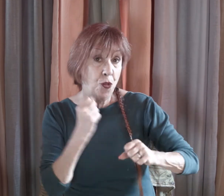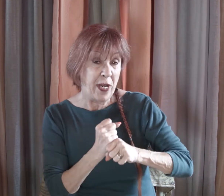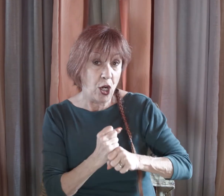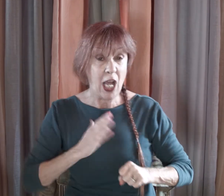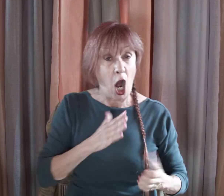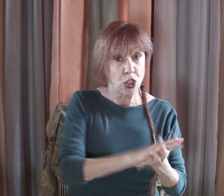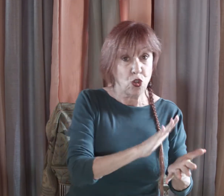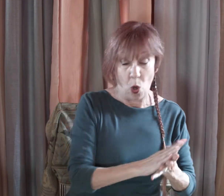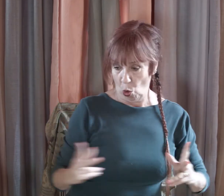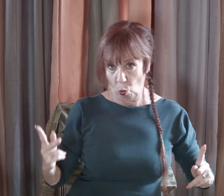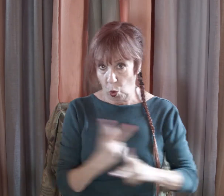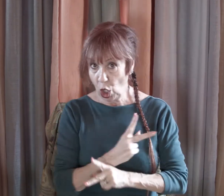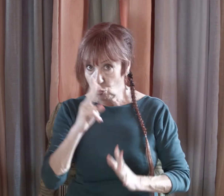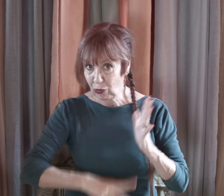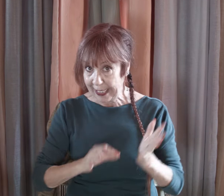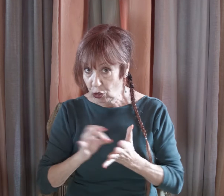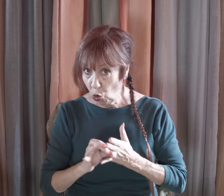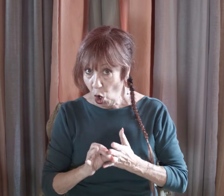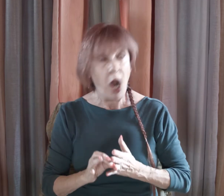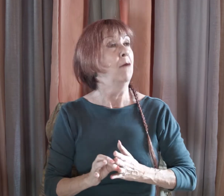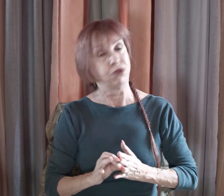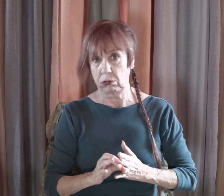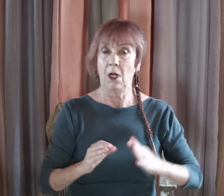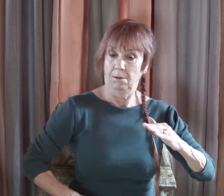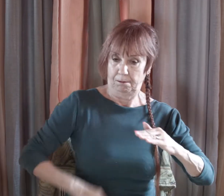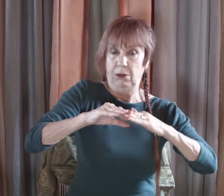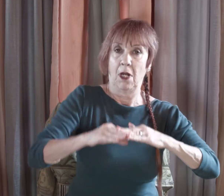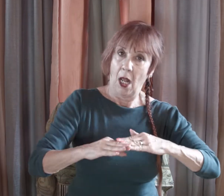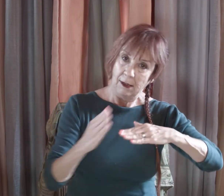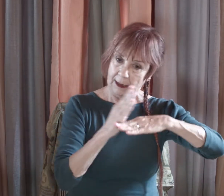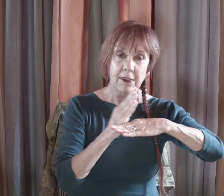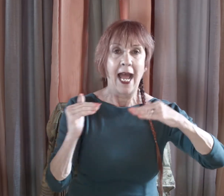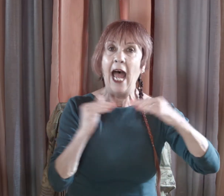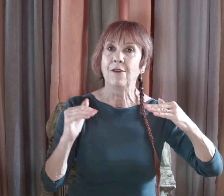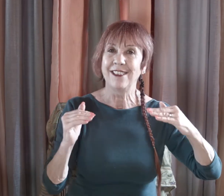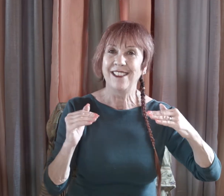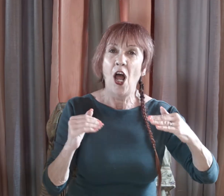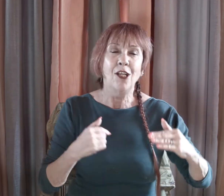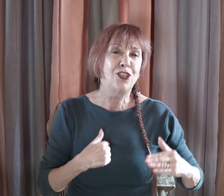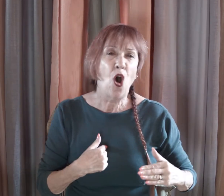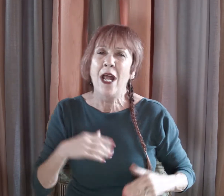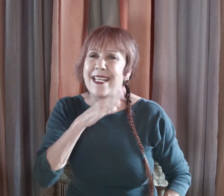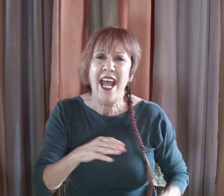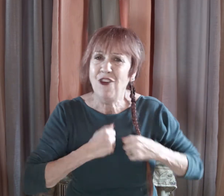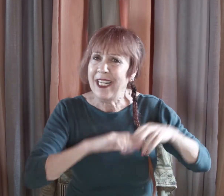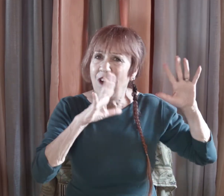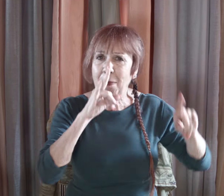worst scoring reading school, high school in California, to the state average. So what I'm saying is I learned that you never give